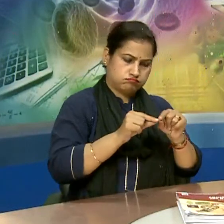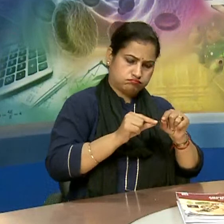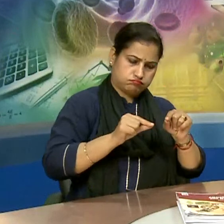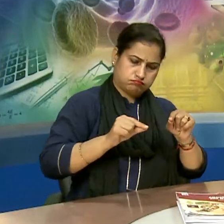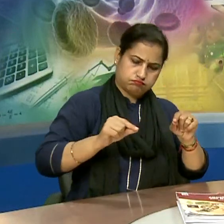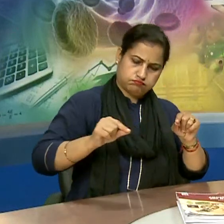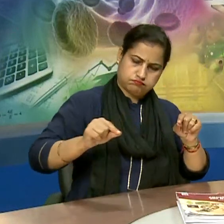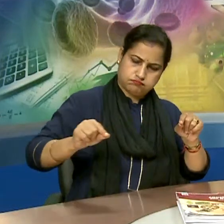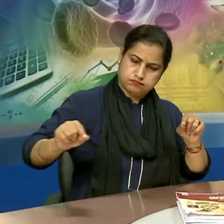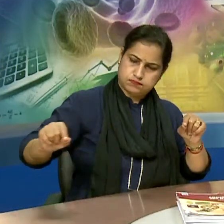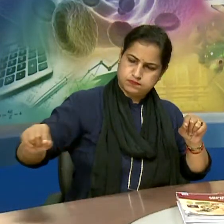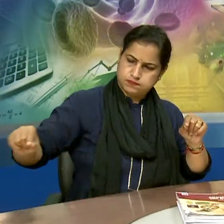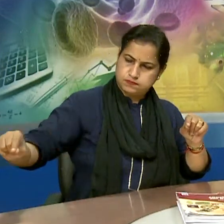is the measurement